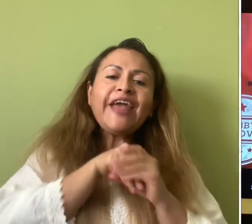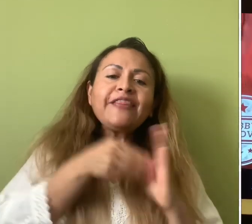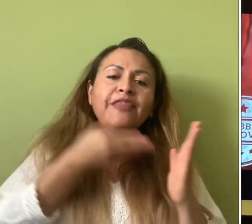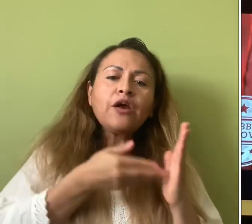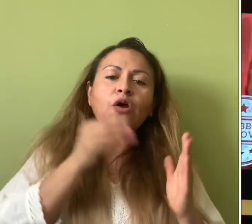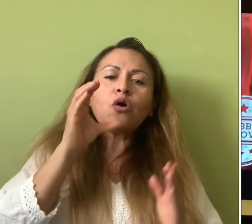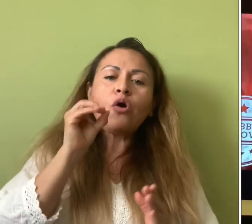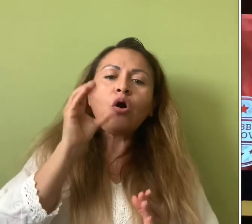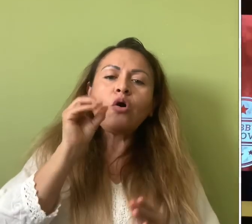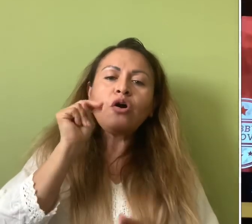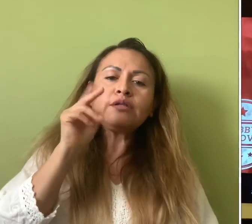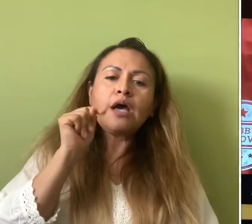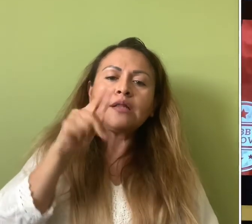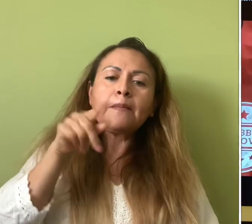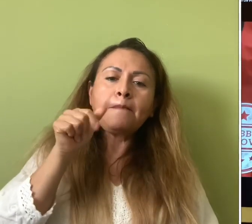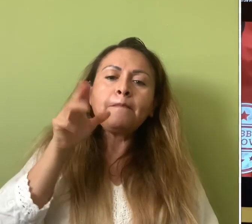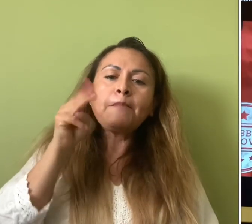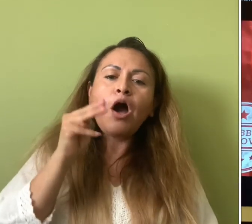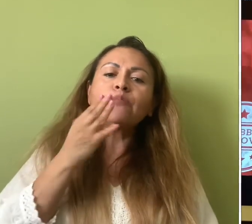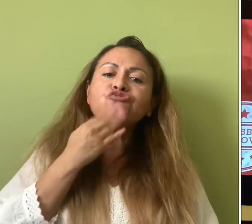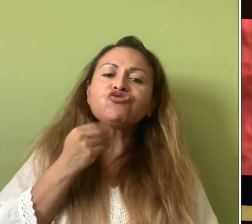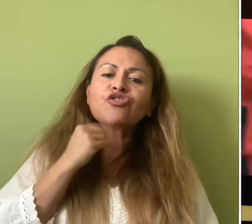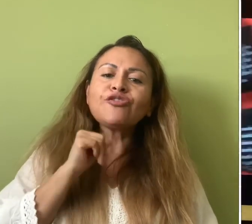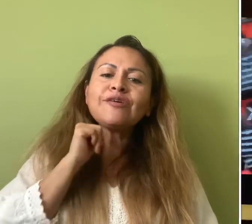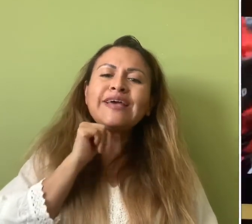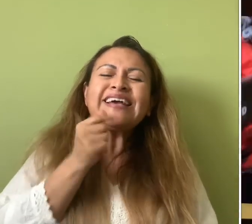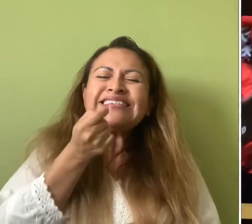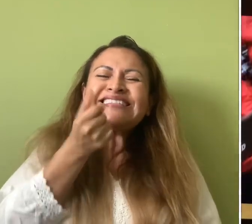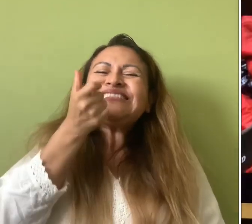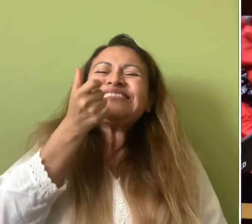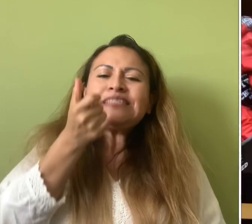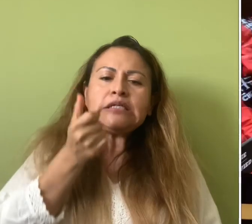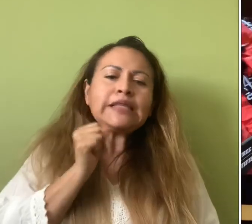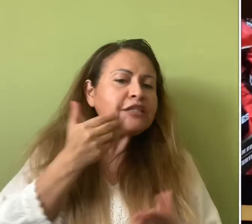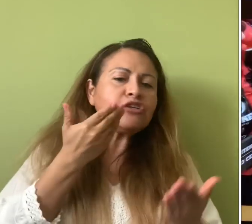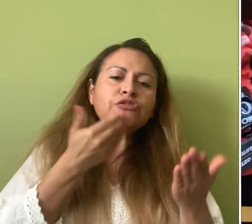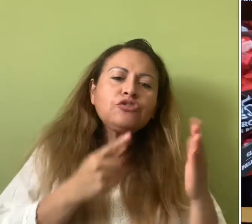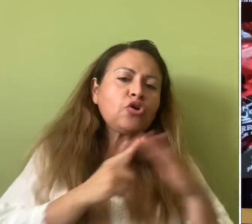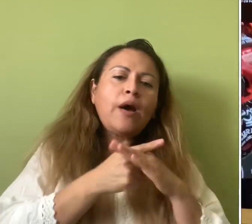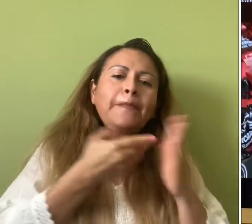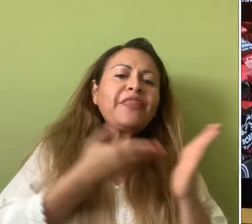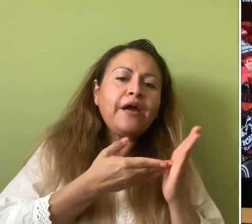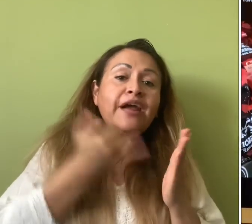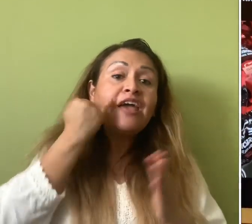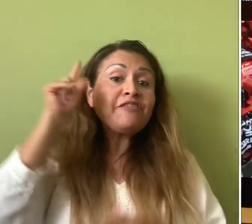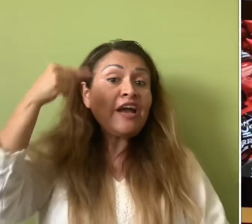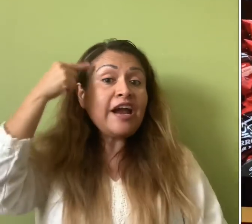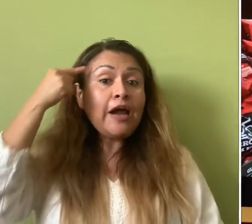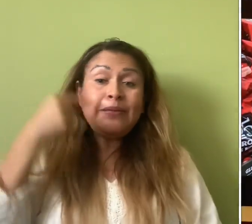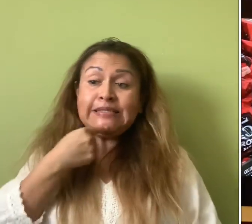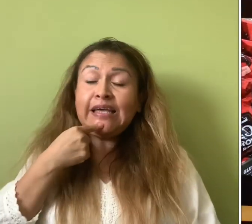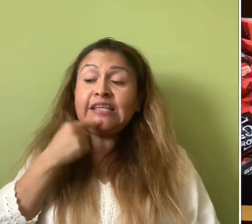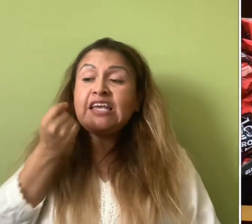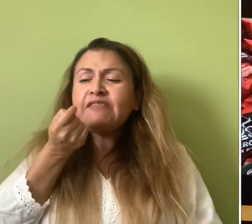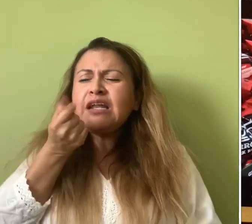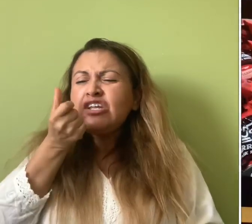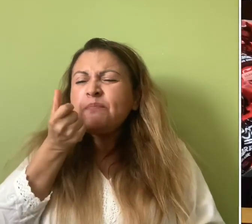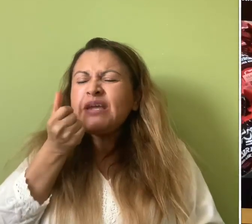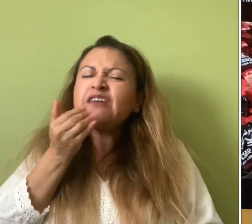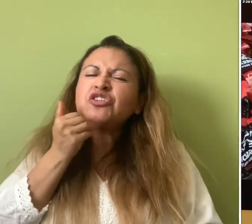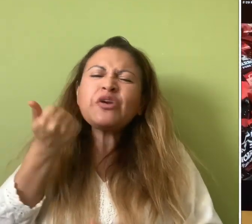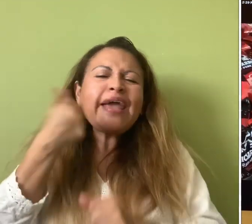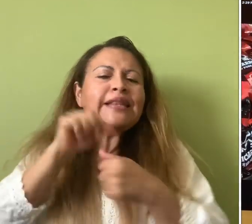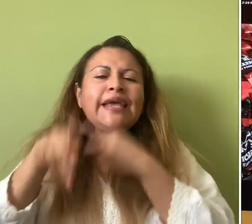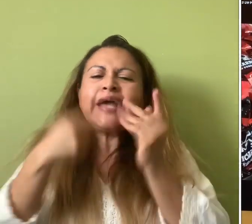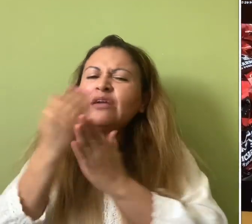coconut palm sugar, and it is so literal it doesn't show up here. How do they do that? Because the government says if you have less than a certain amount of sugar or any ingredient